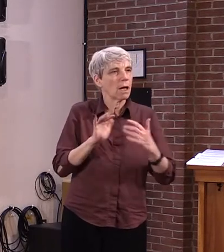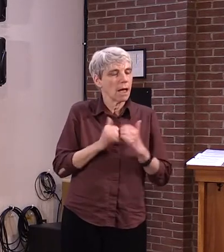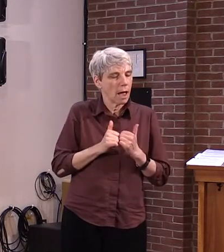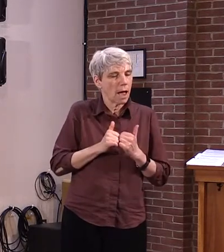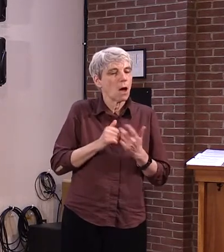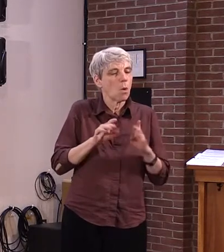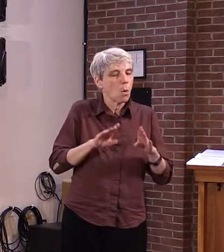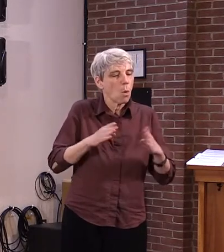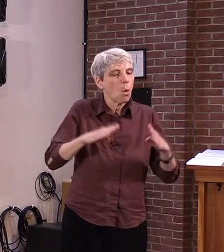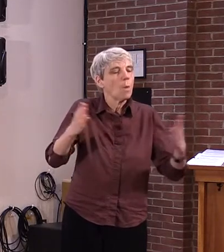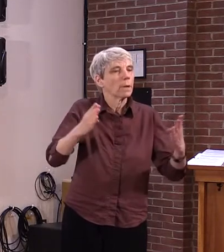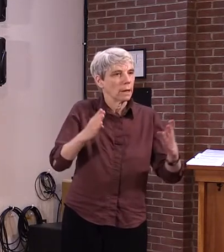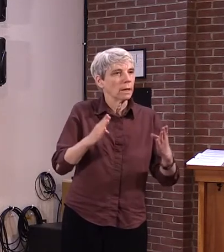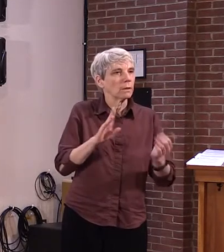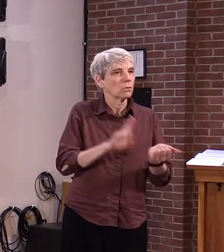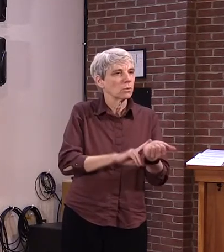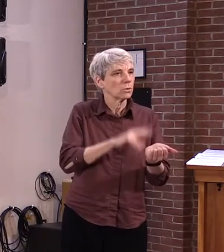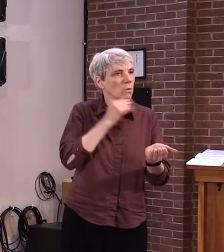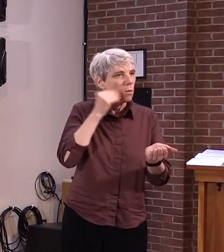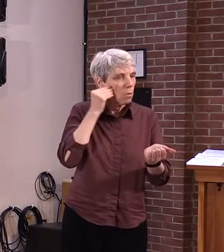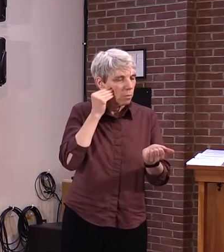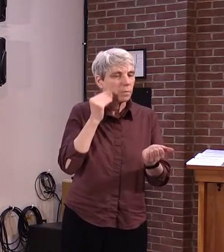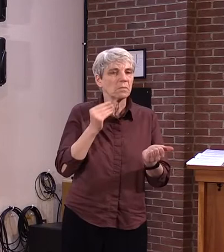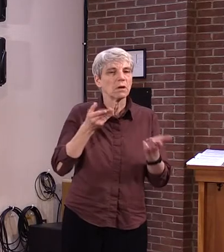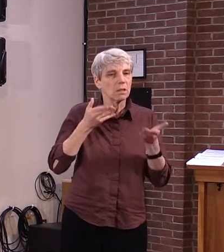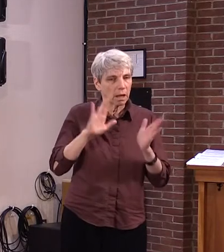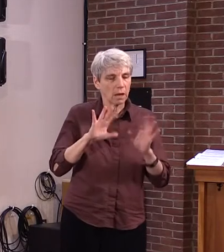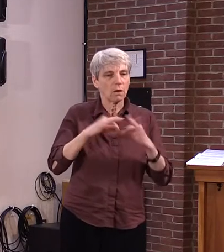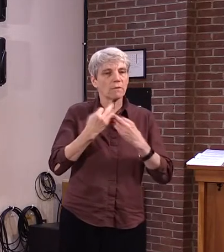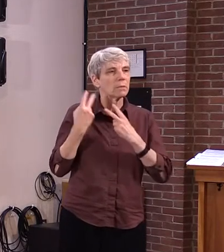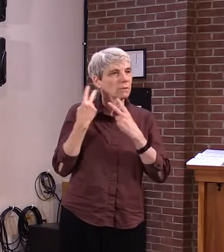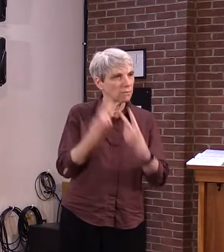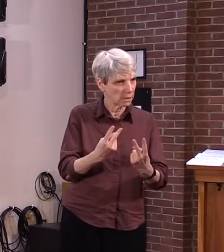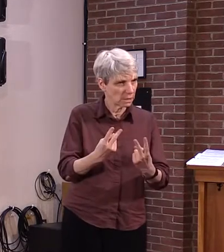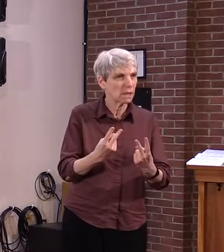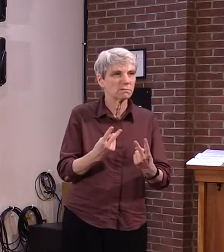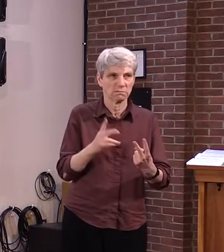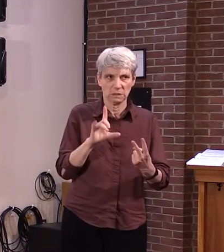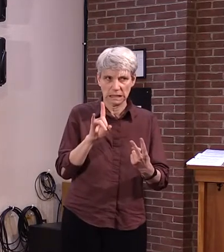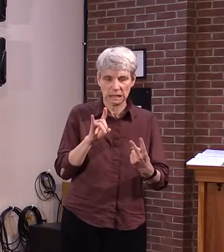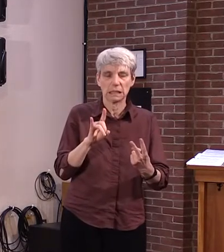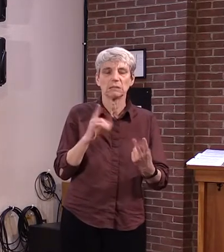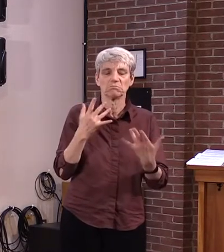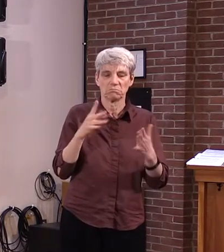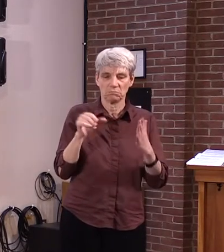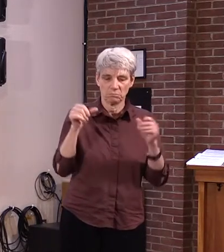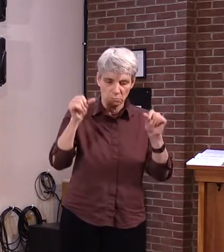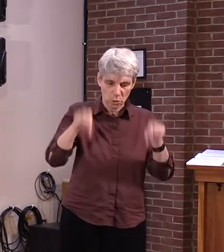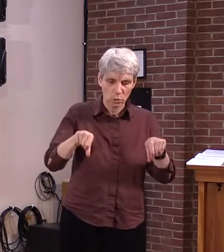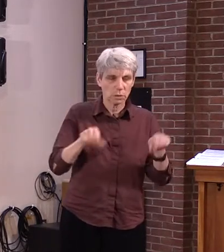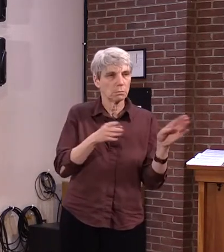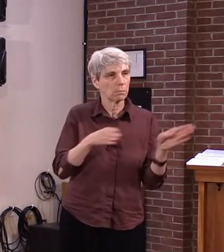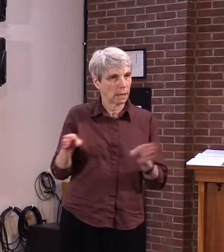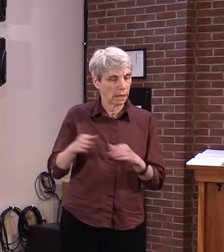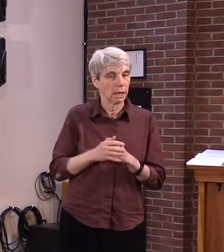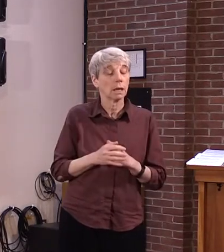those long-term care facilities, skilled nursing facilities for visitation, including indoor